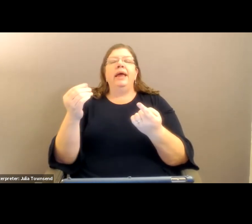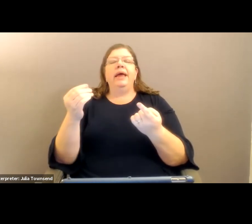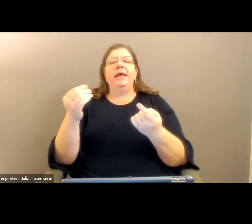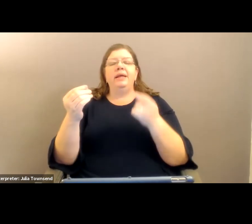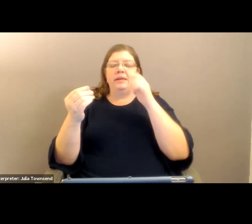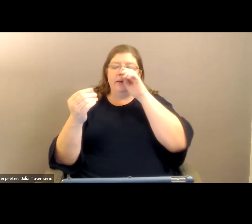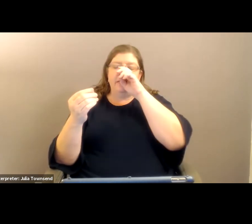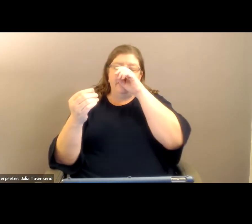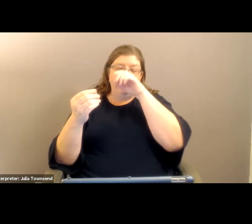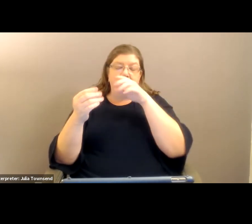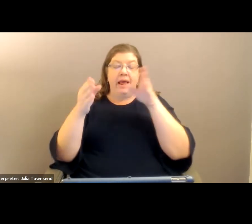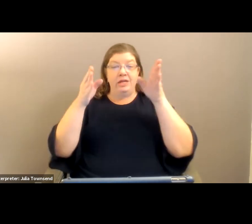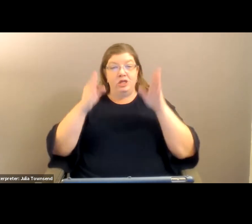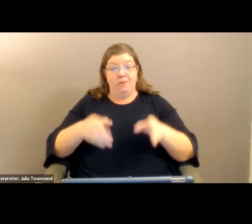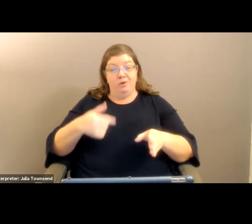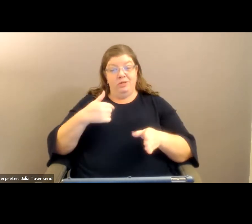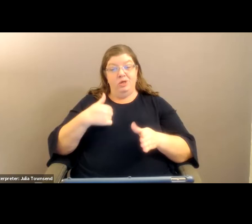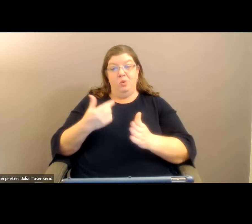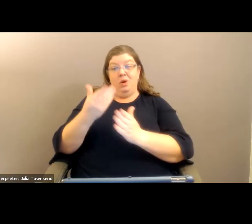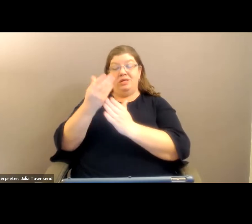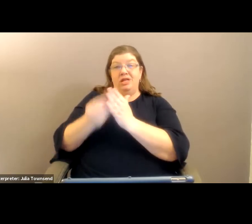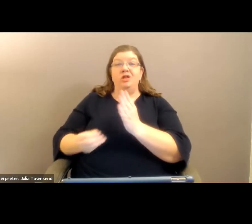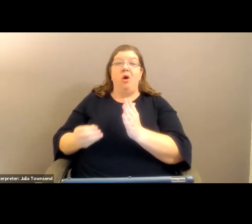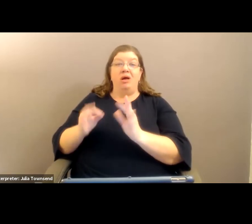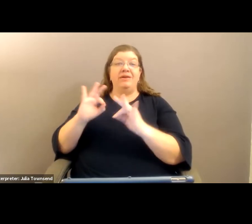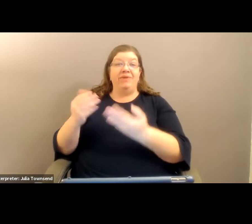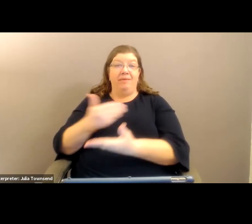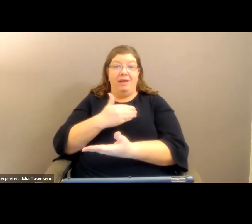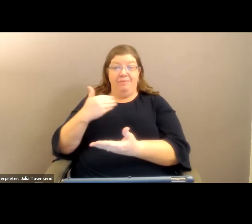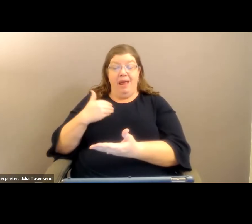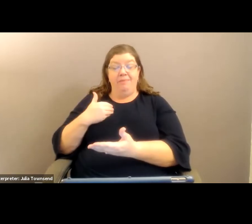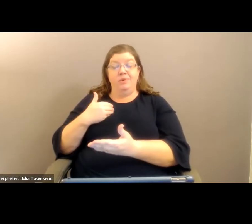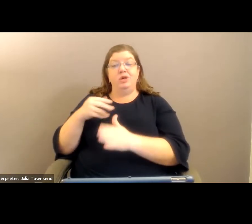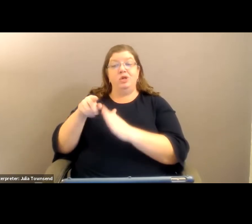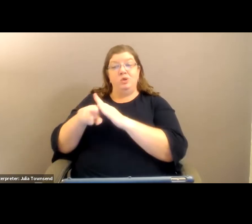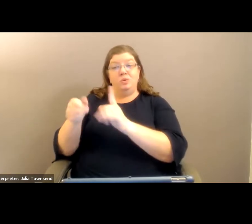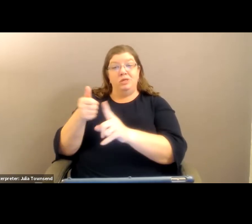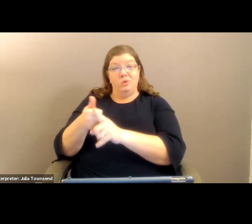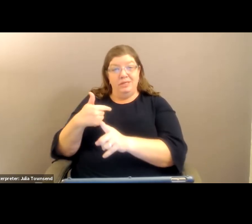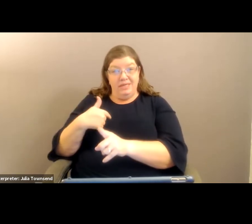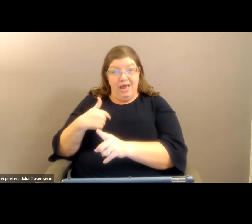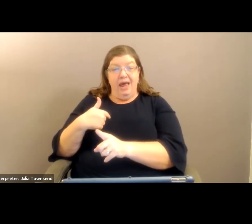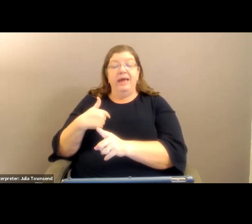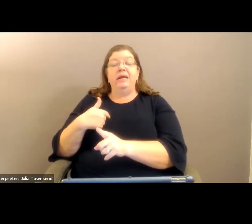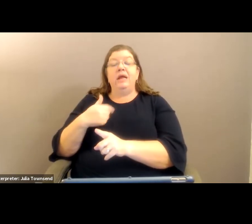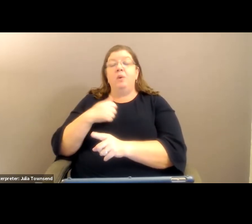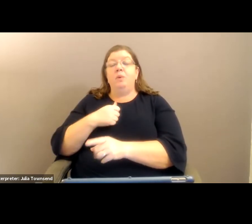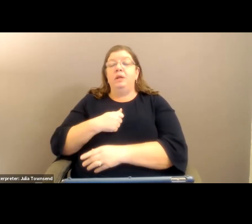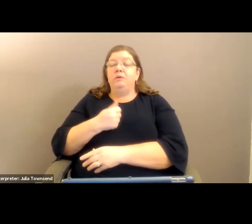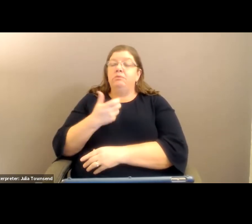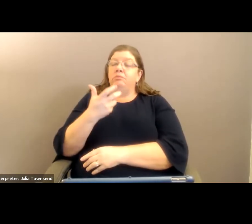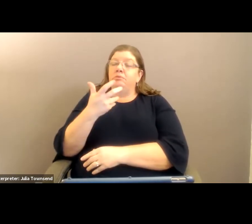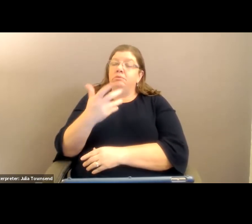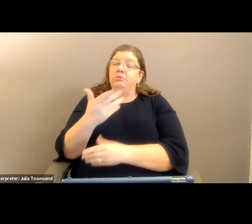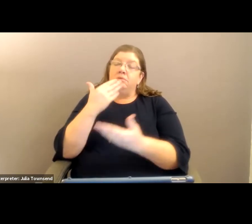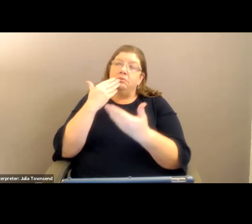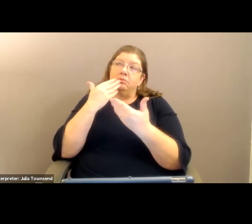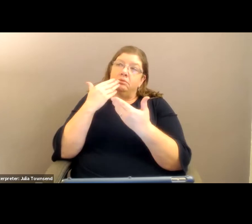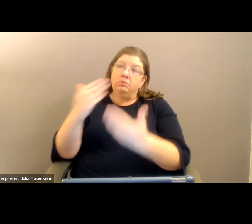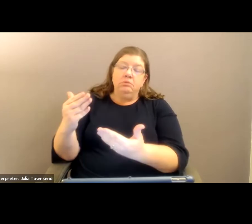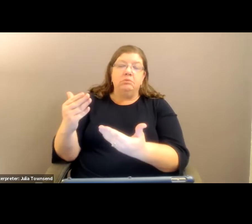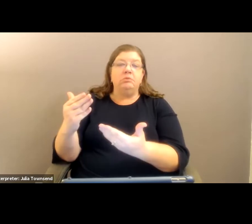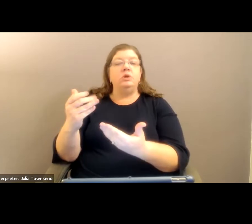as somebody who has lost a family member to suicide, I express my deepest gratitude in understanding